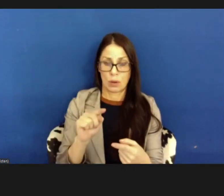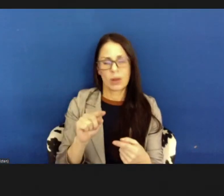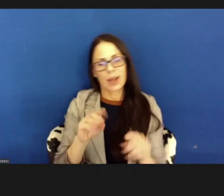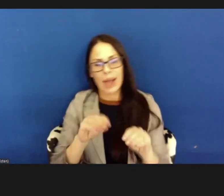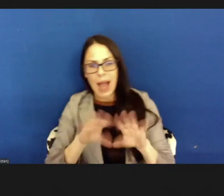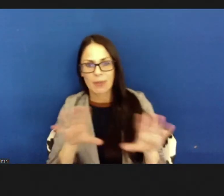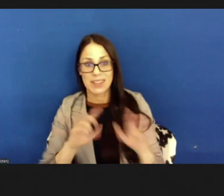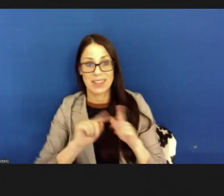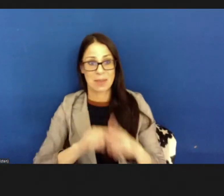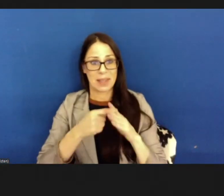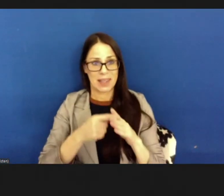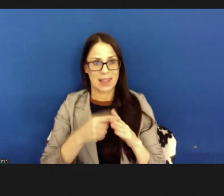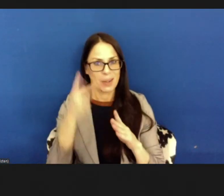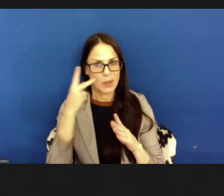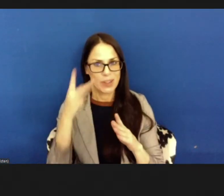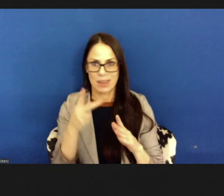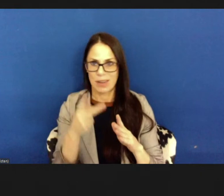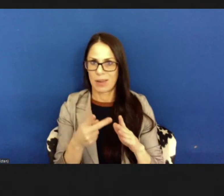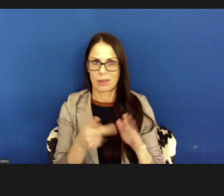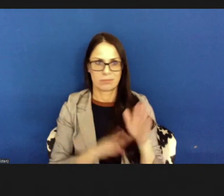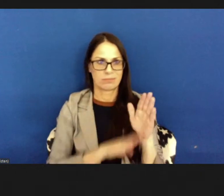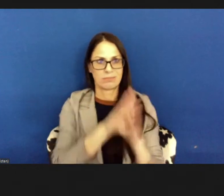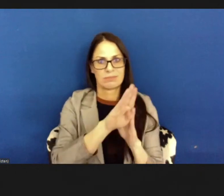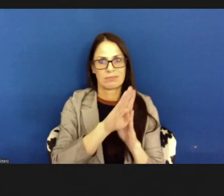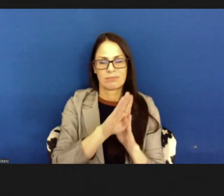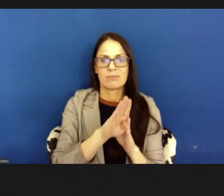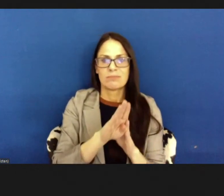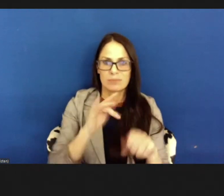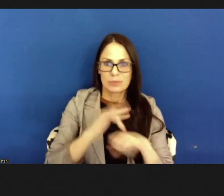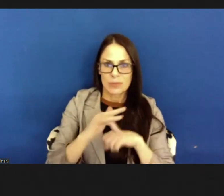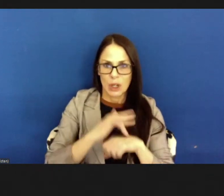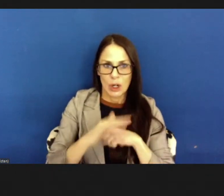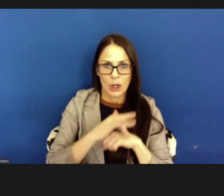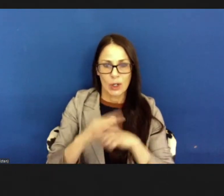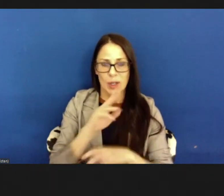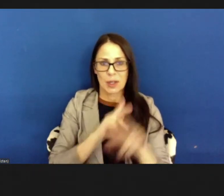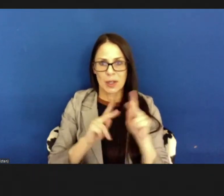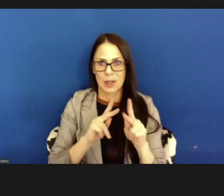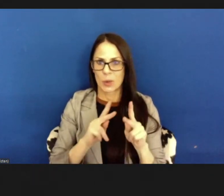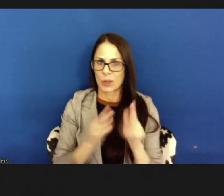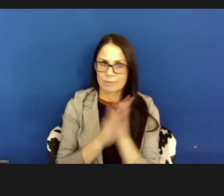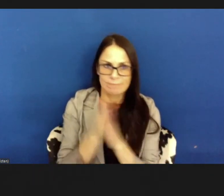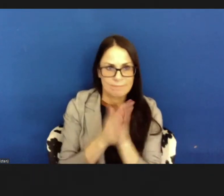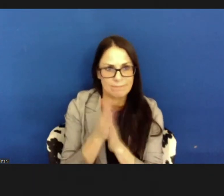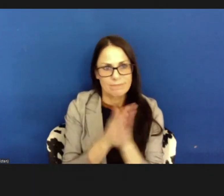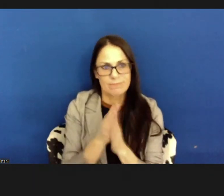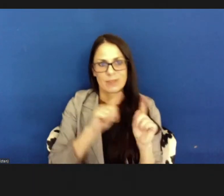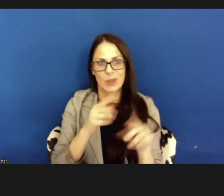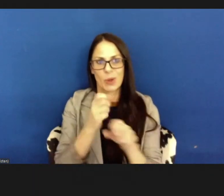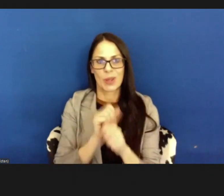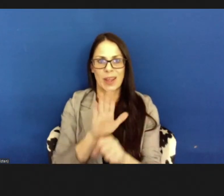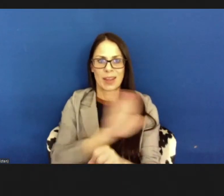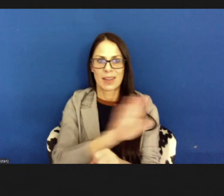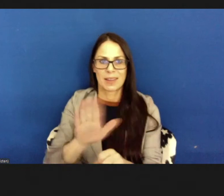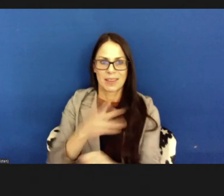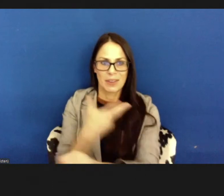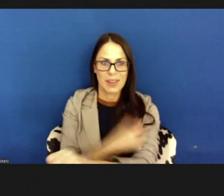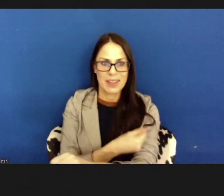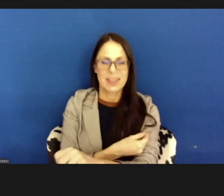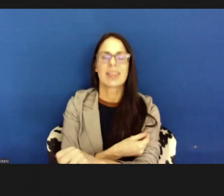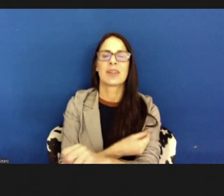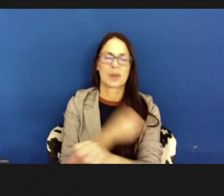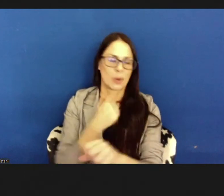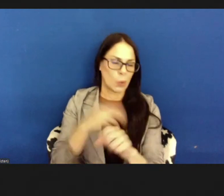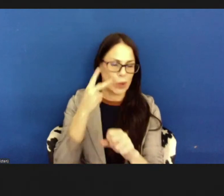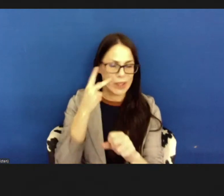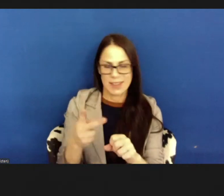very beginning where early adopters were very eager to go get their vaccine. We have seen this in every